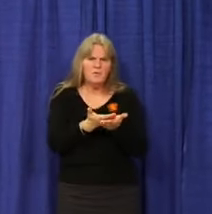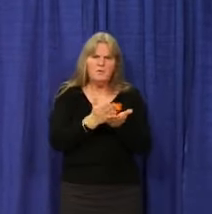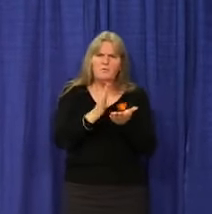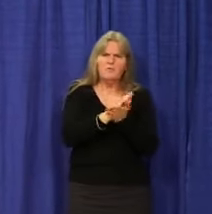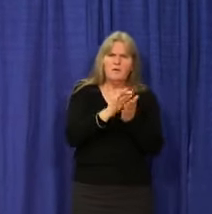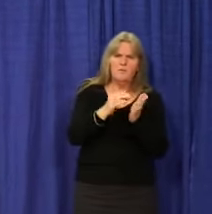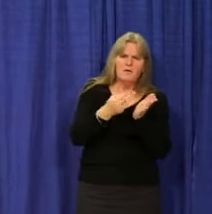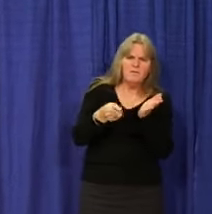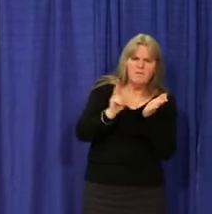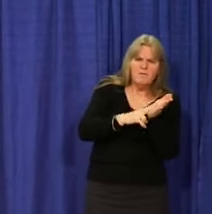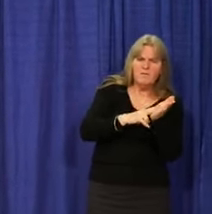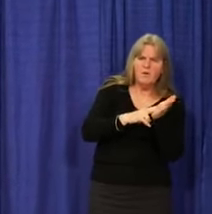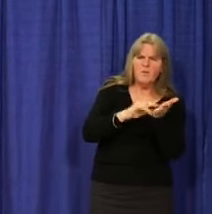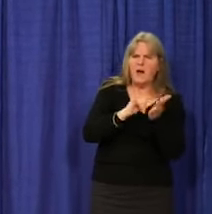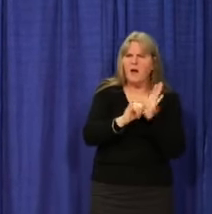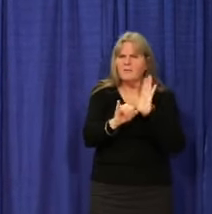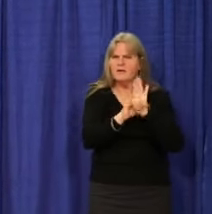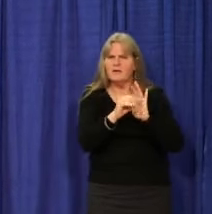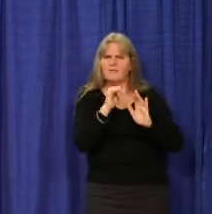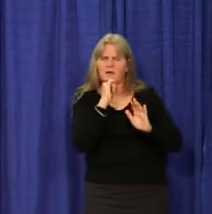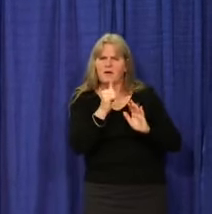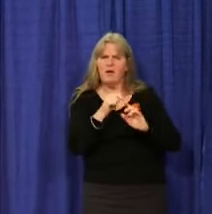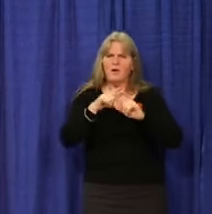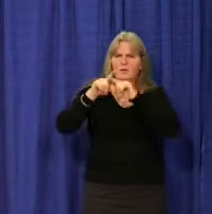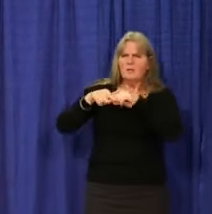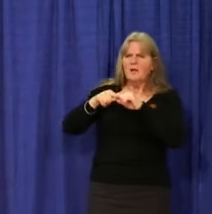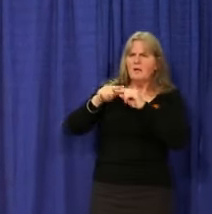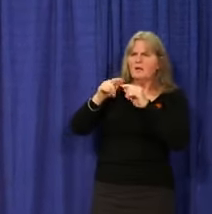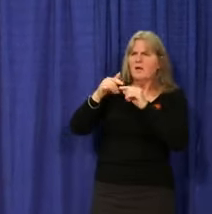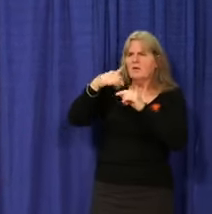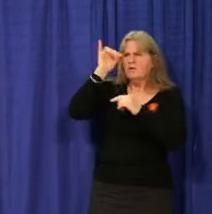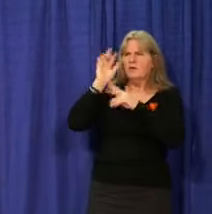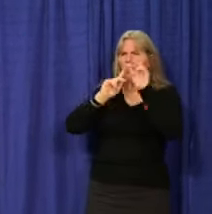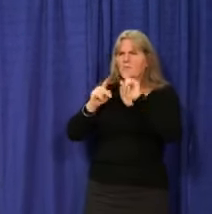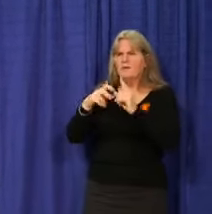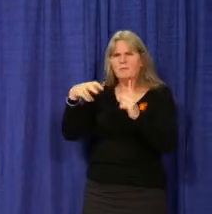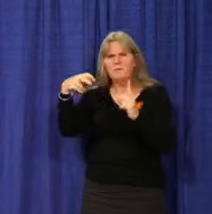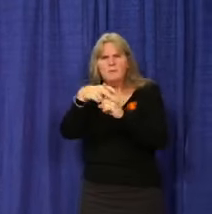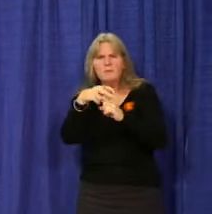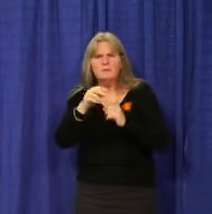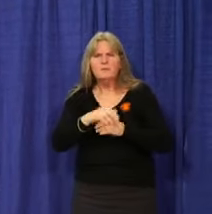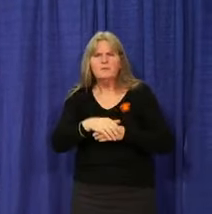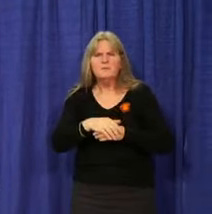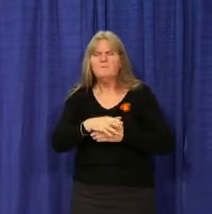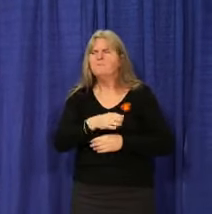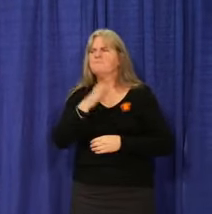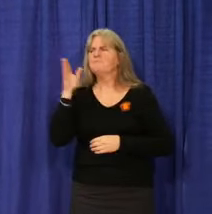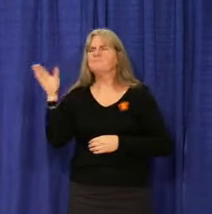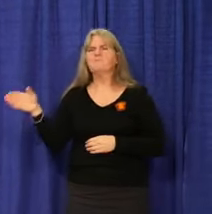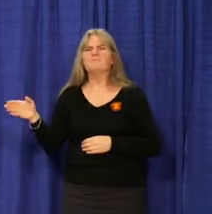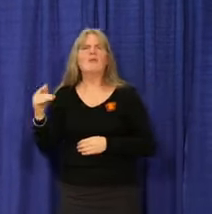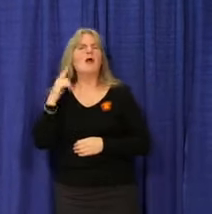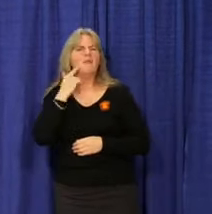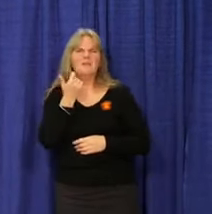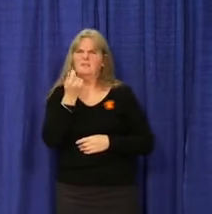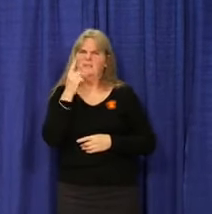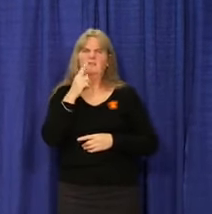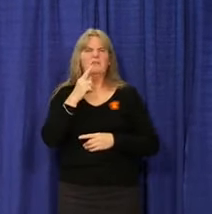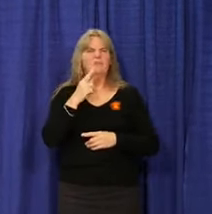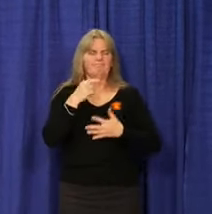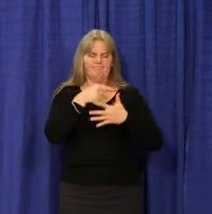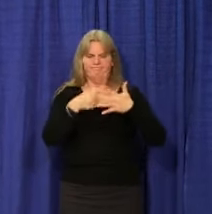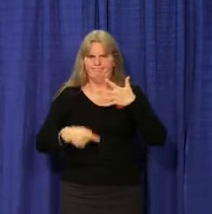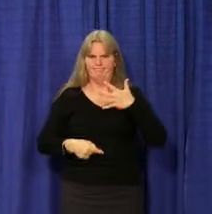hasn't declared their entry into the territory? Thanks, Haley. I think it'll be a few ways. First of